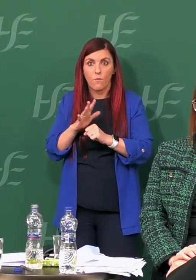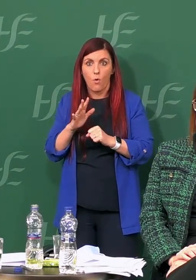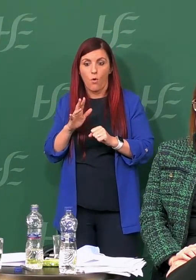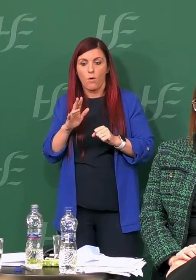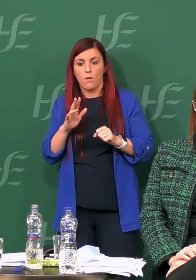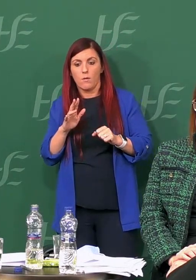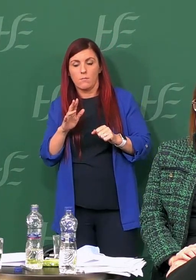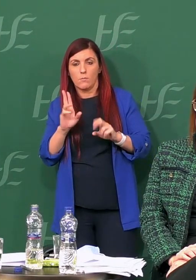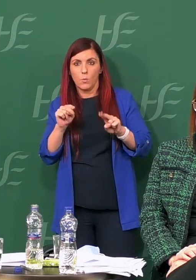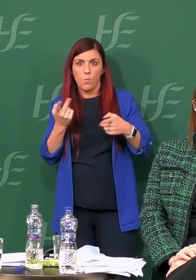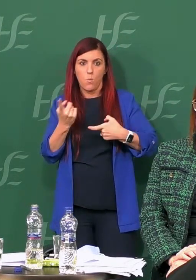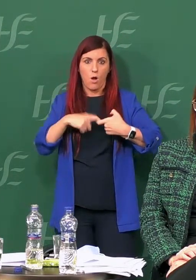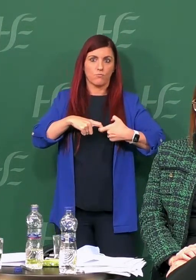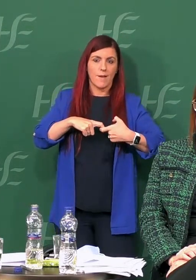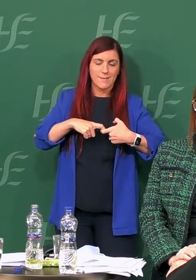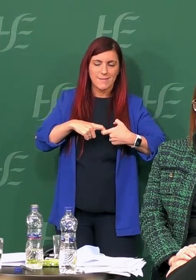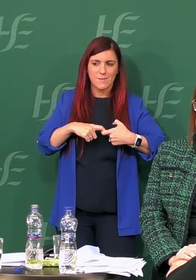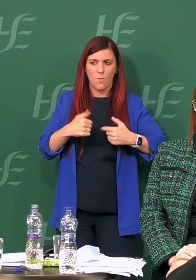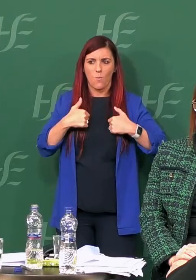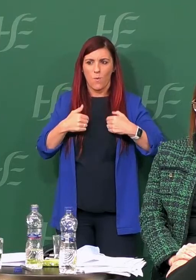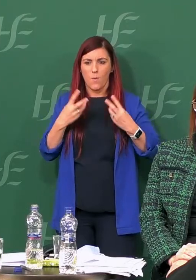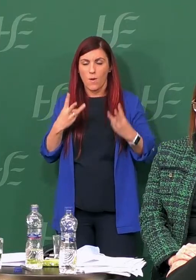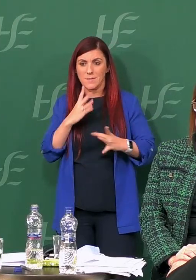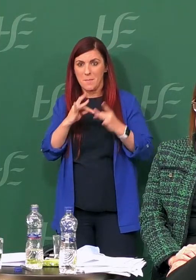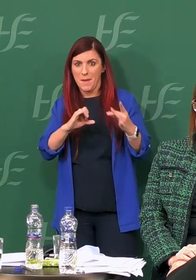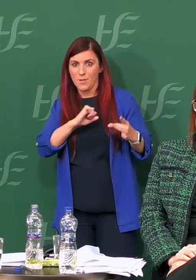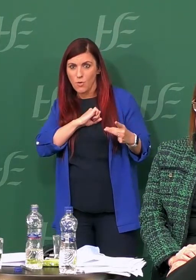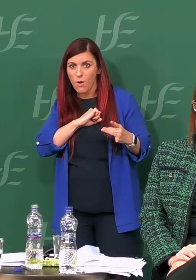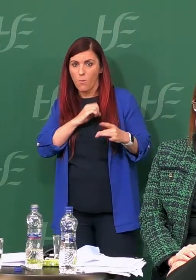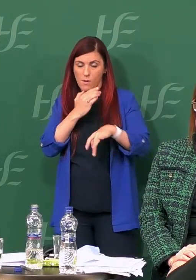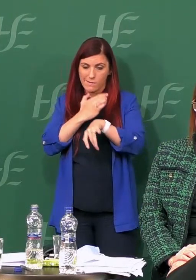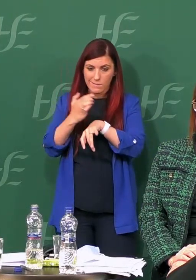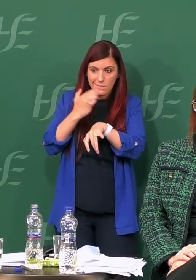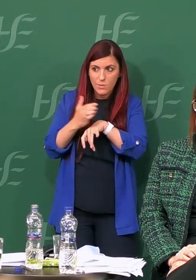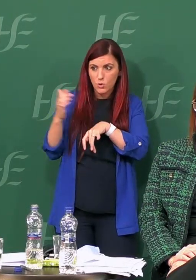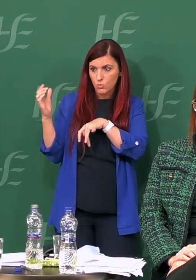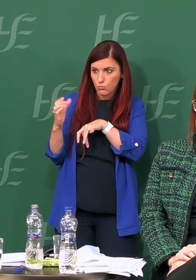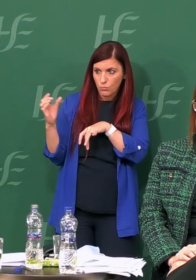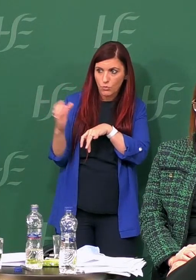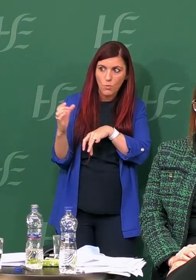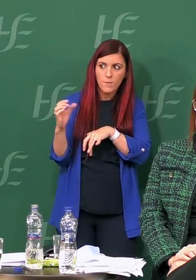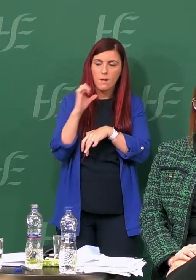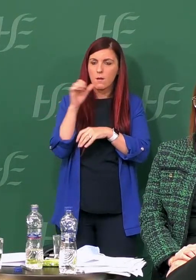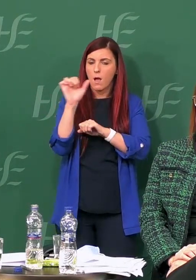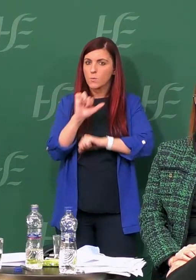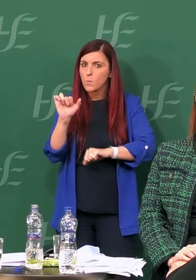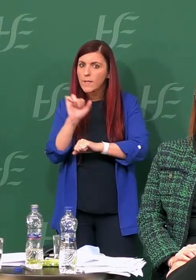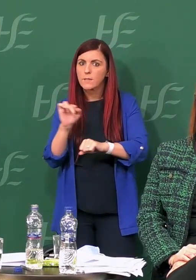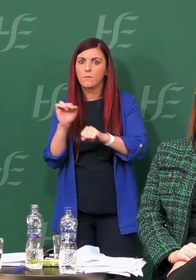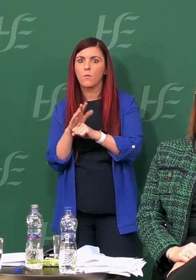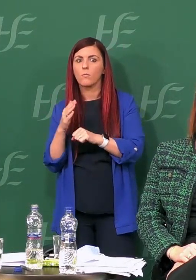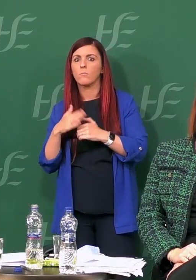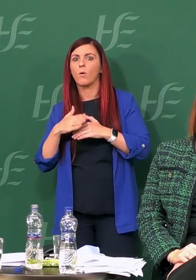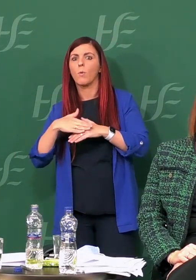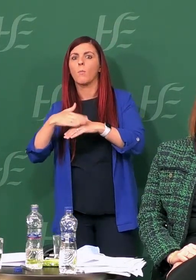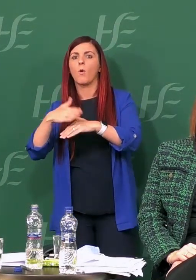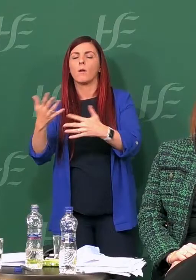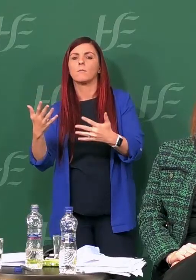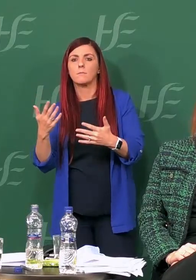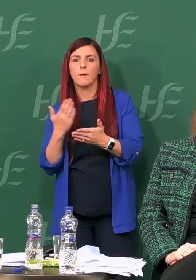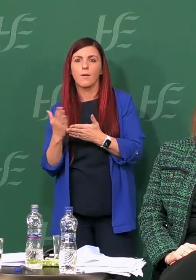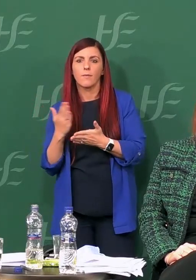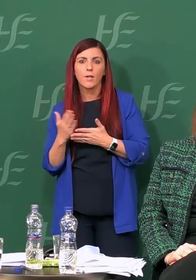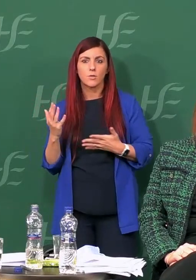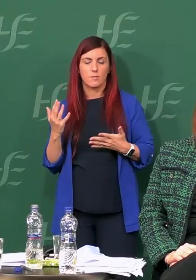consultant contract. And we wanted to ensure that they were continuing to recruit and not waiting. And part of that was a clarification